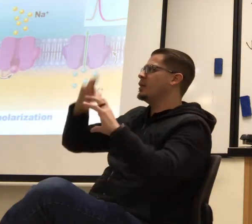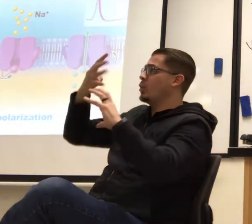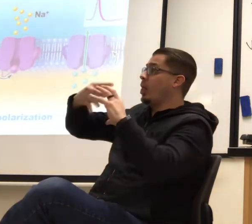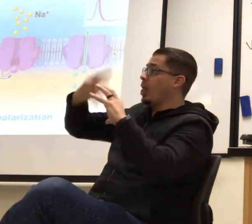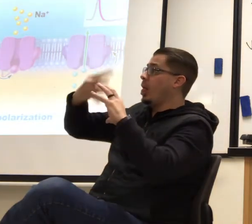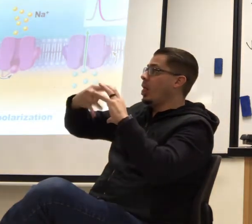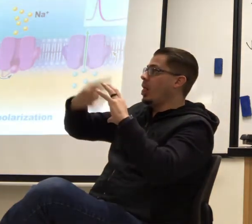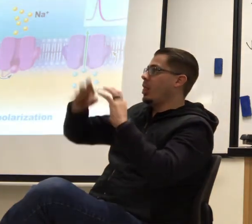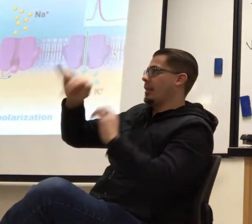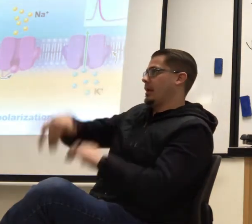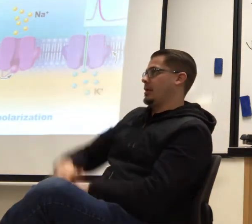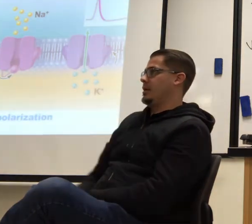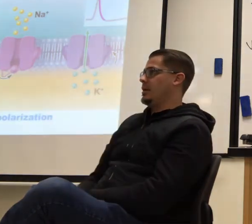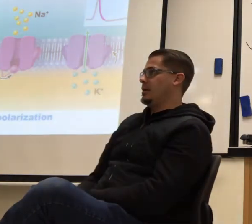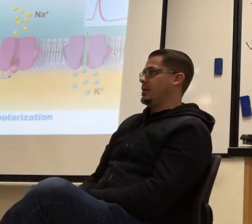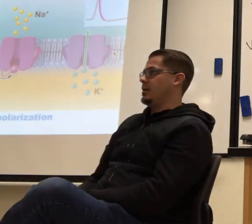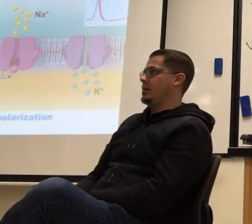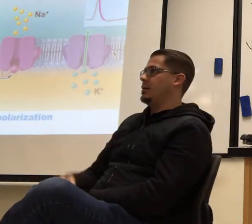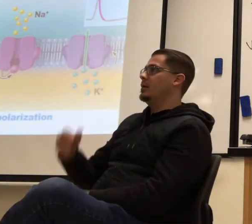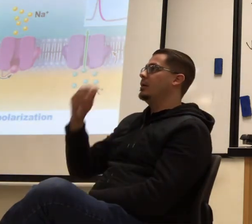And now